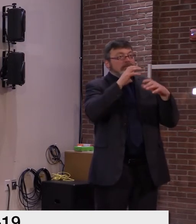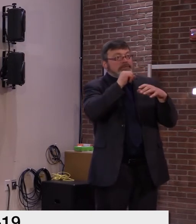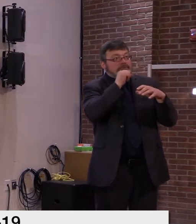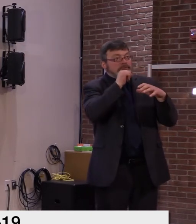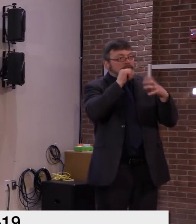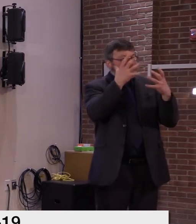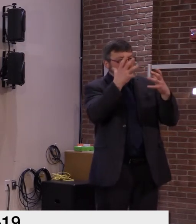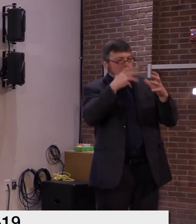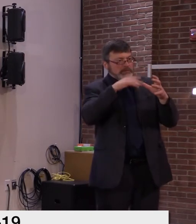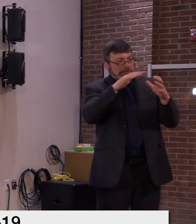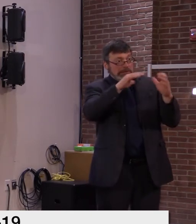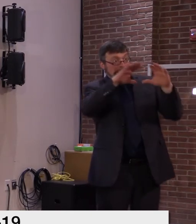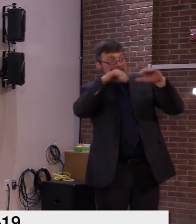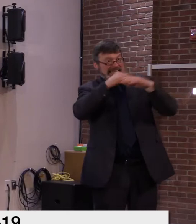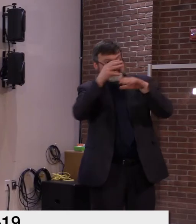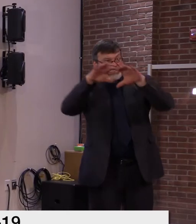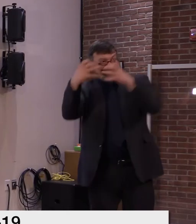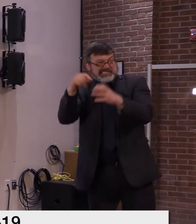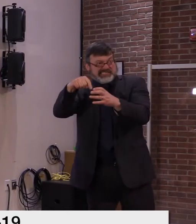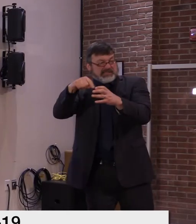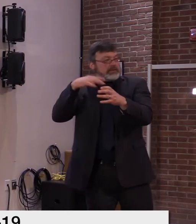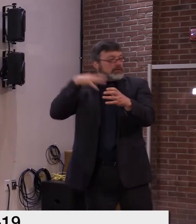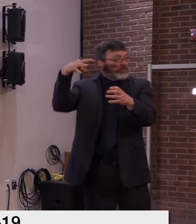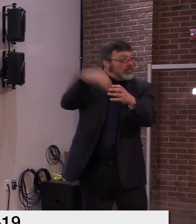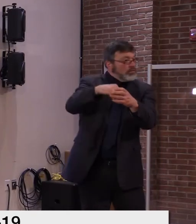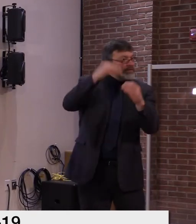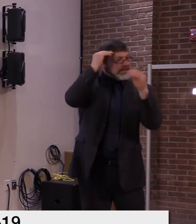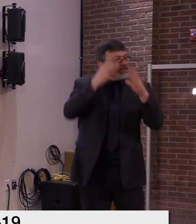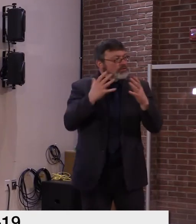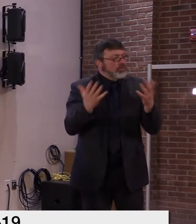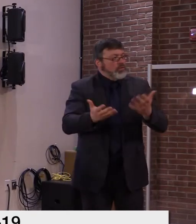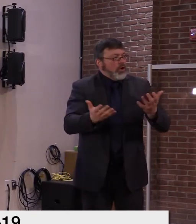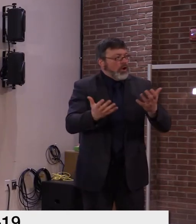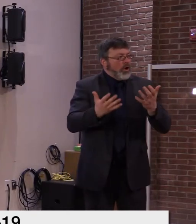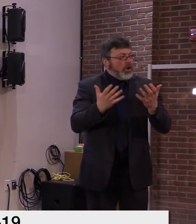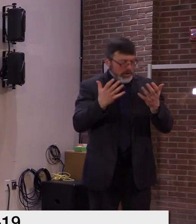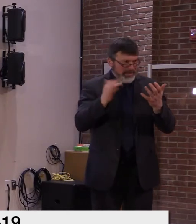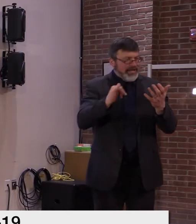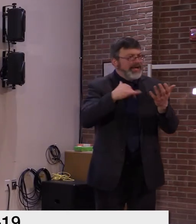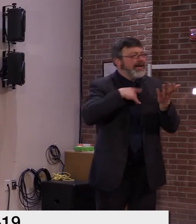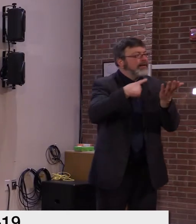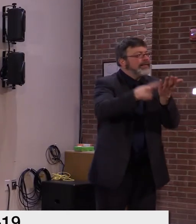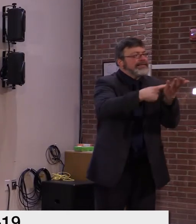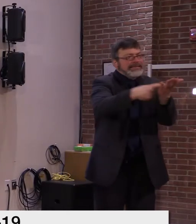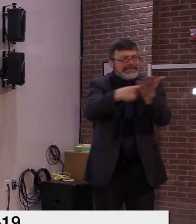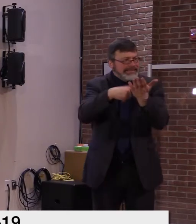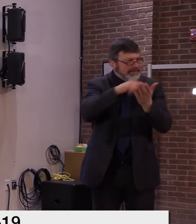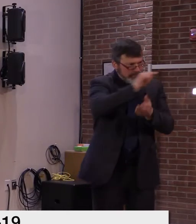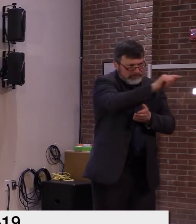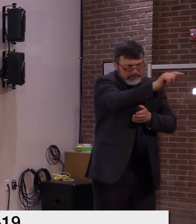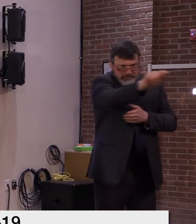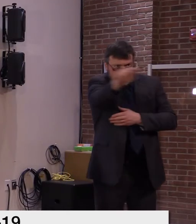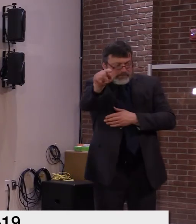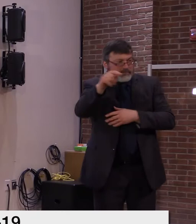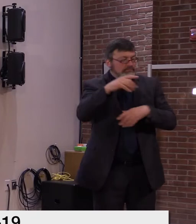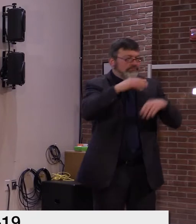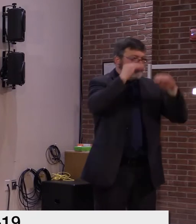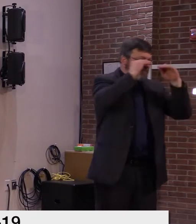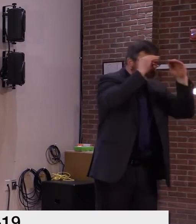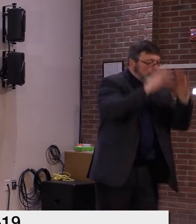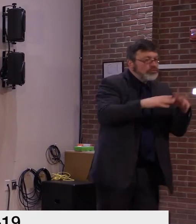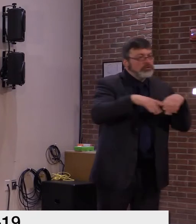planning. Greatly appreciate their flexibility and quick response to that. It was a quick turnaround and survey still open through